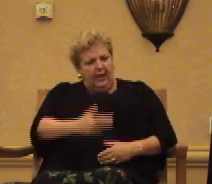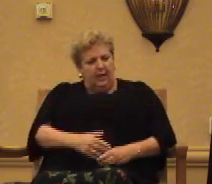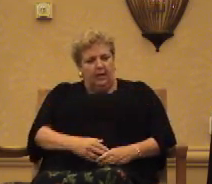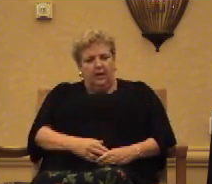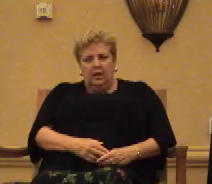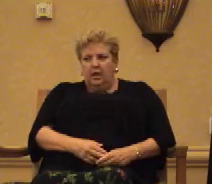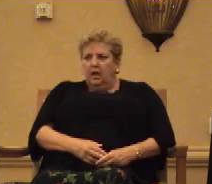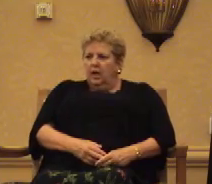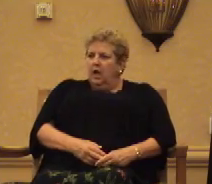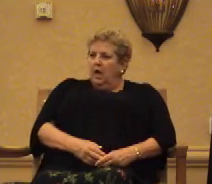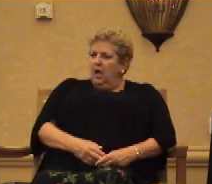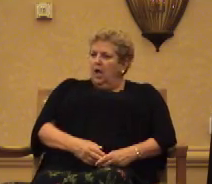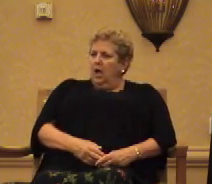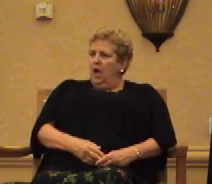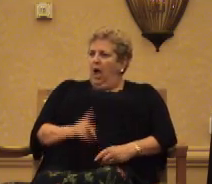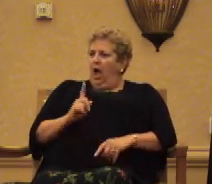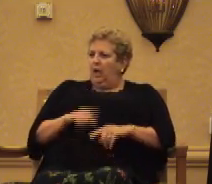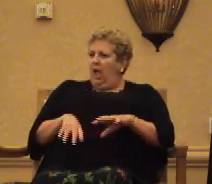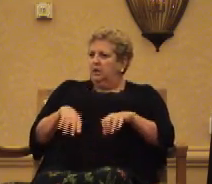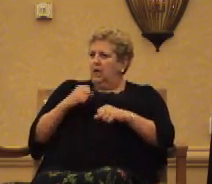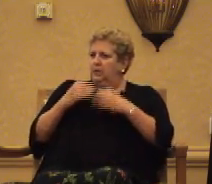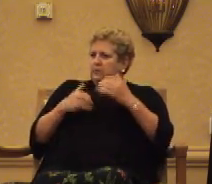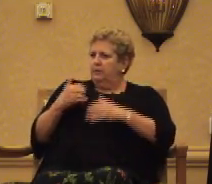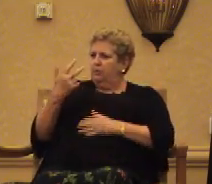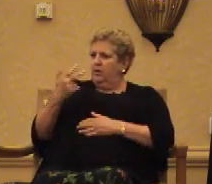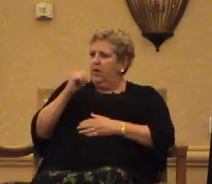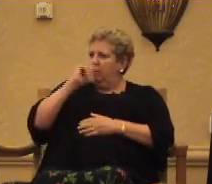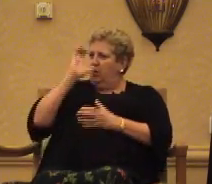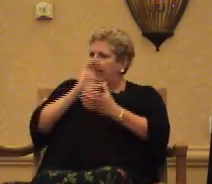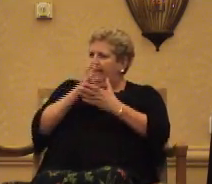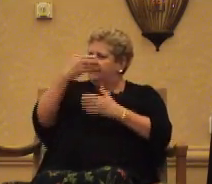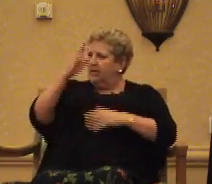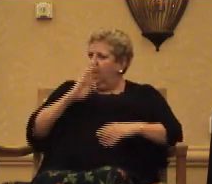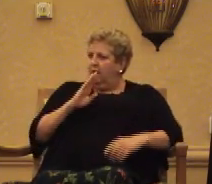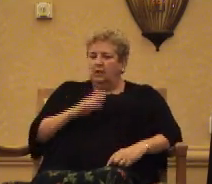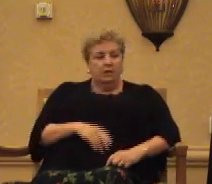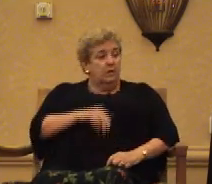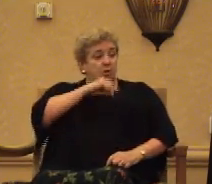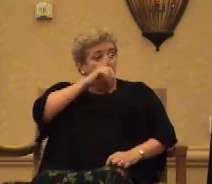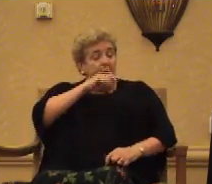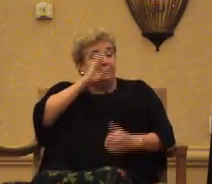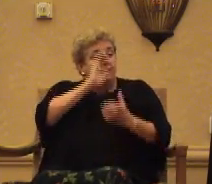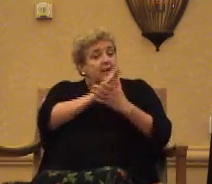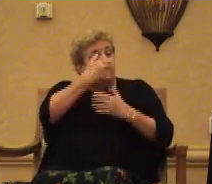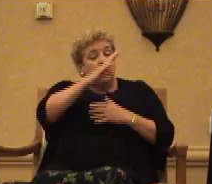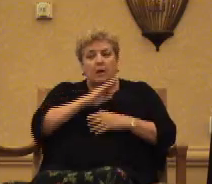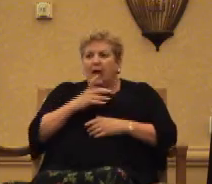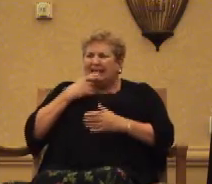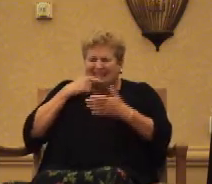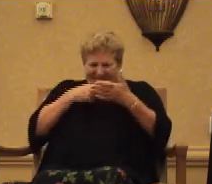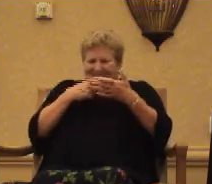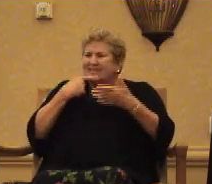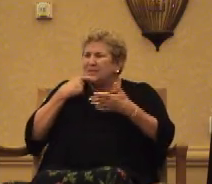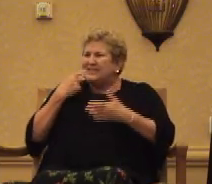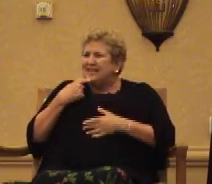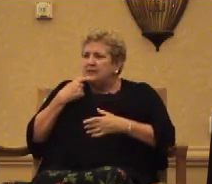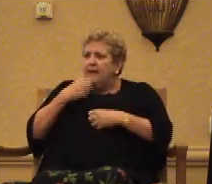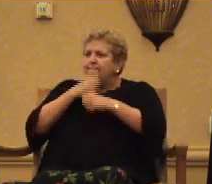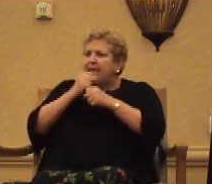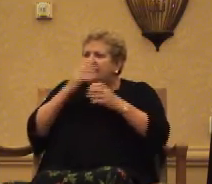told Joe, I said, "Joe, I can't take step three. I don't believe in God." He said, "You don't have to believe in God." I said, "Joe, that's what it says. It says we made a decision." I read it right off the